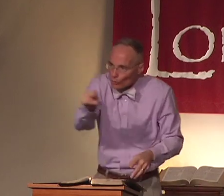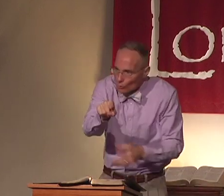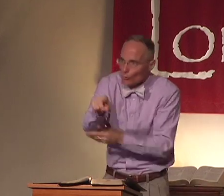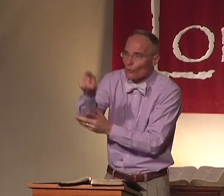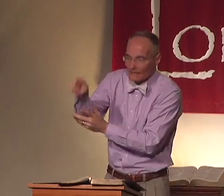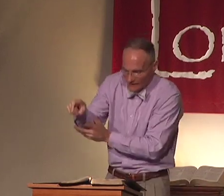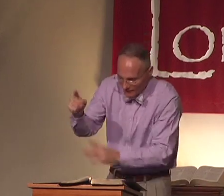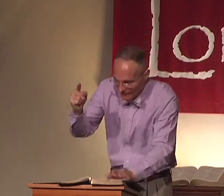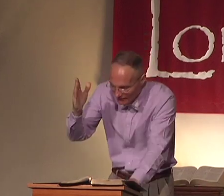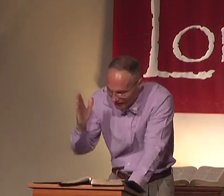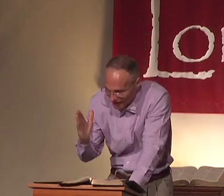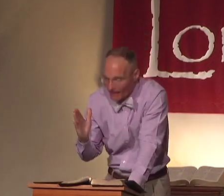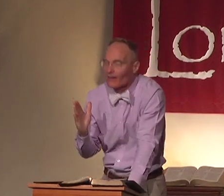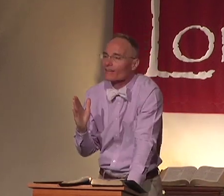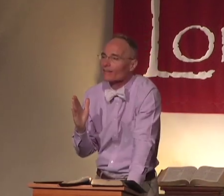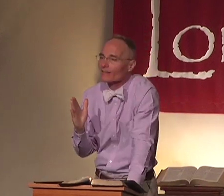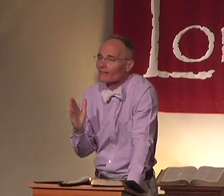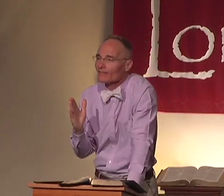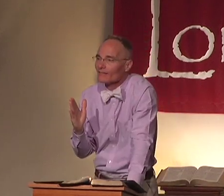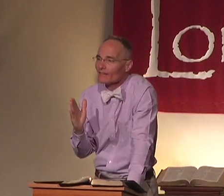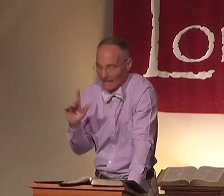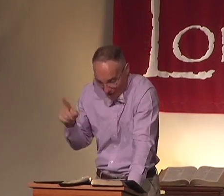world, you need God.